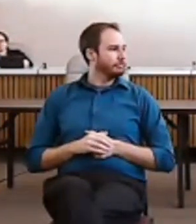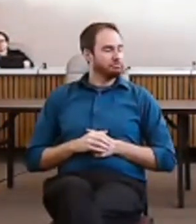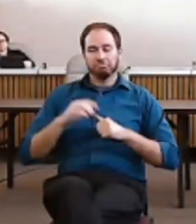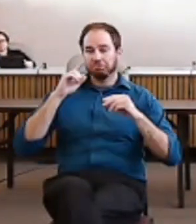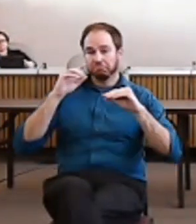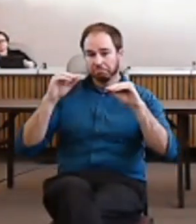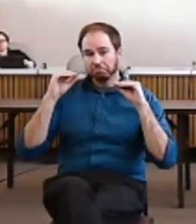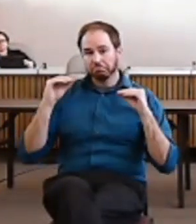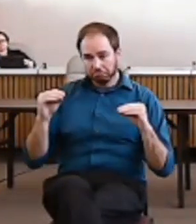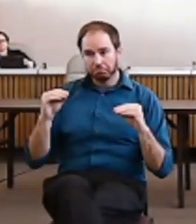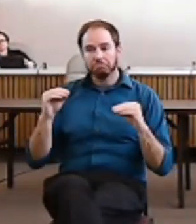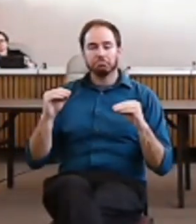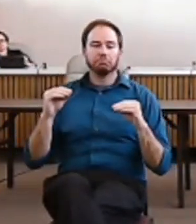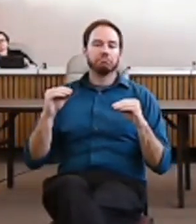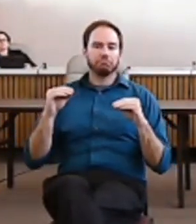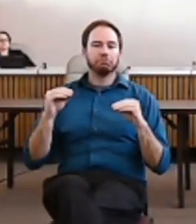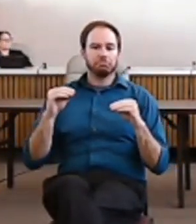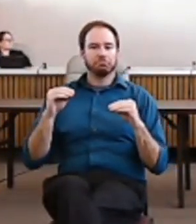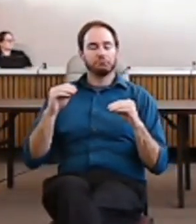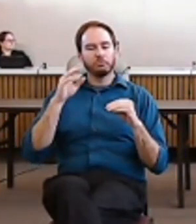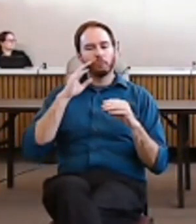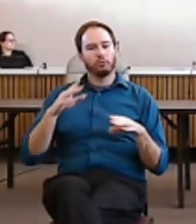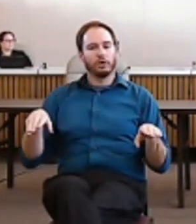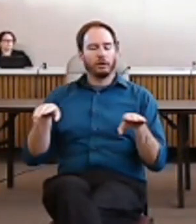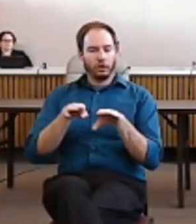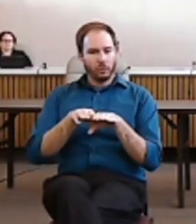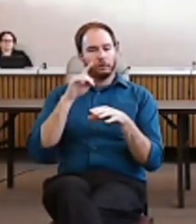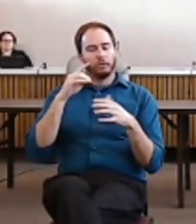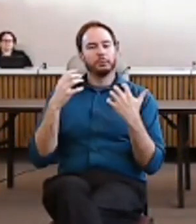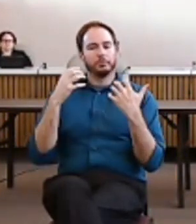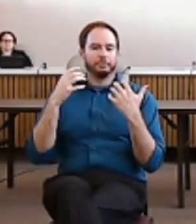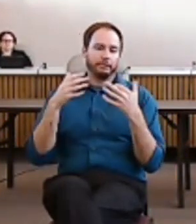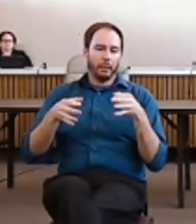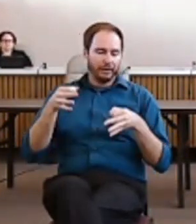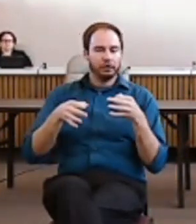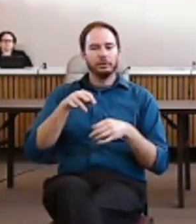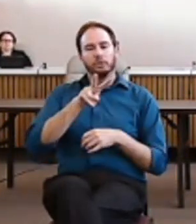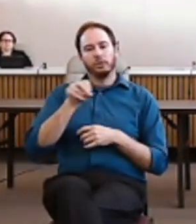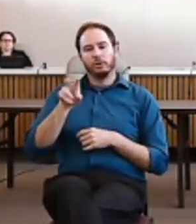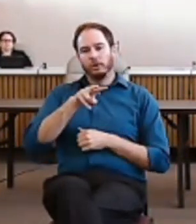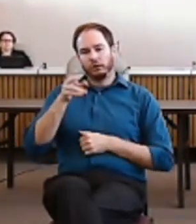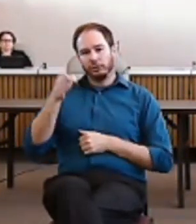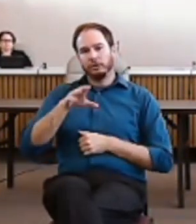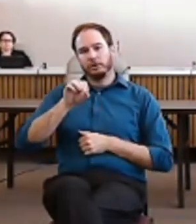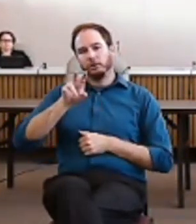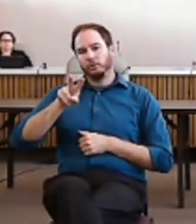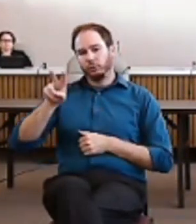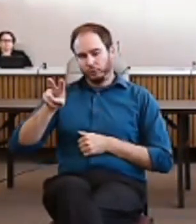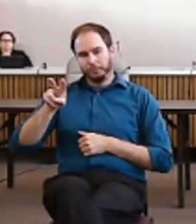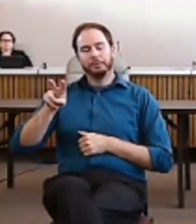Hearing no further comment, I'm going to close the public hearing for special use permit application number